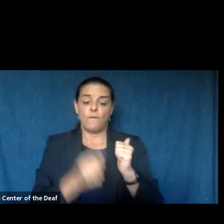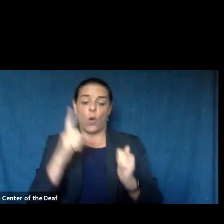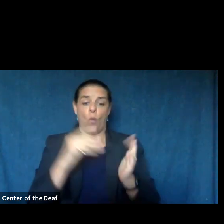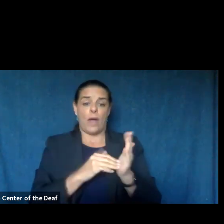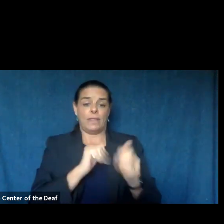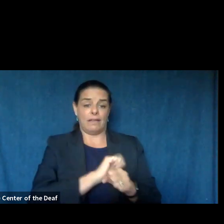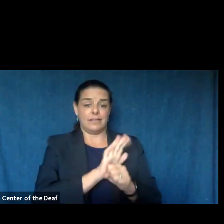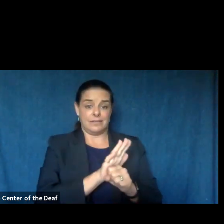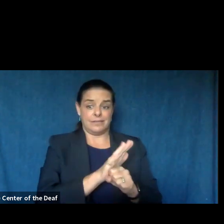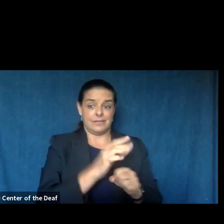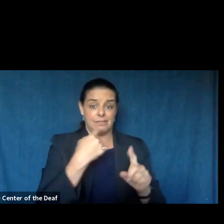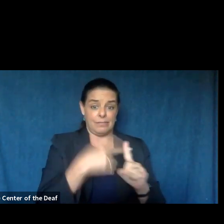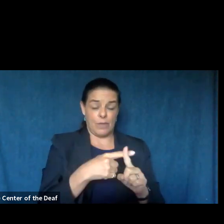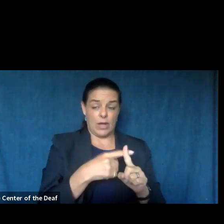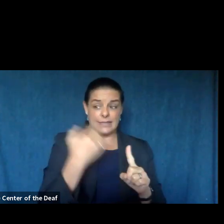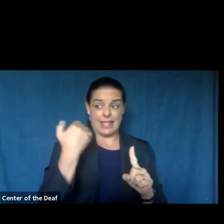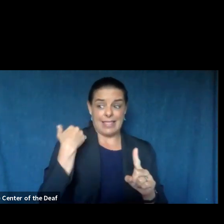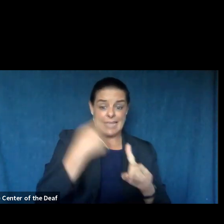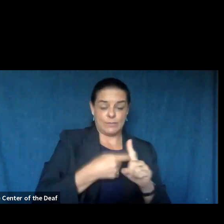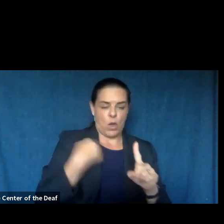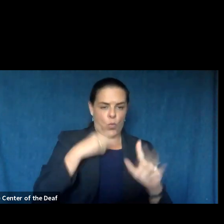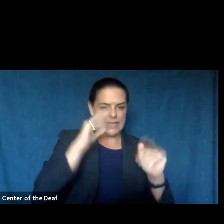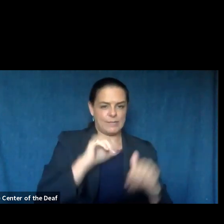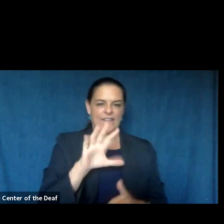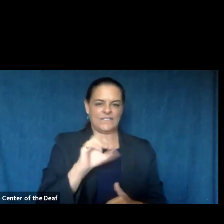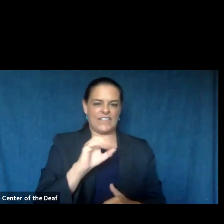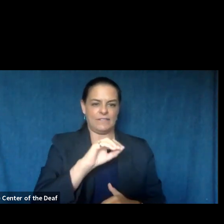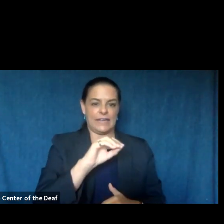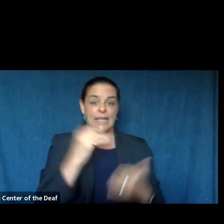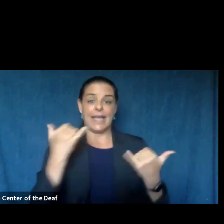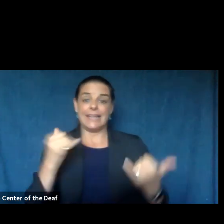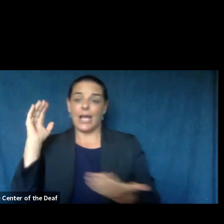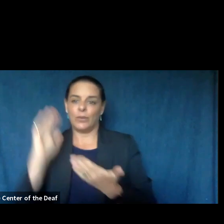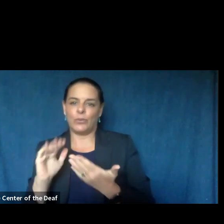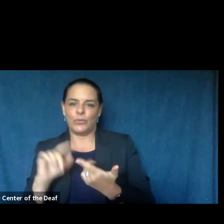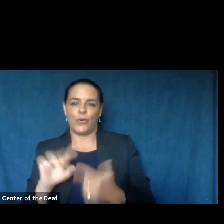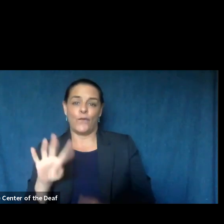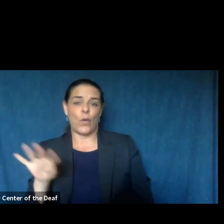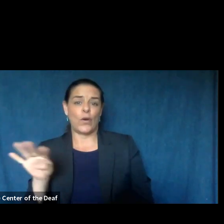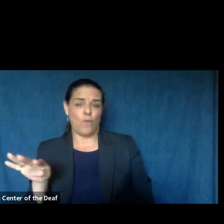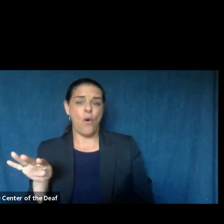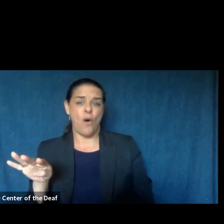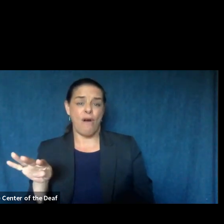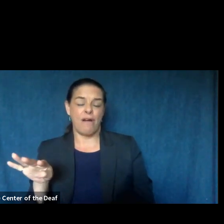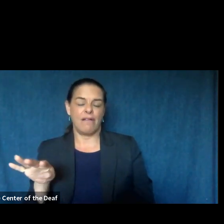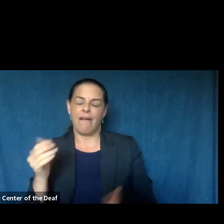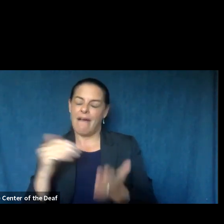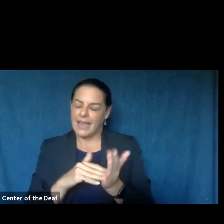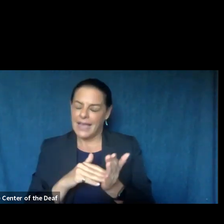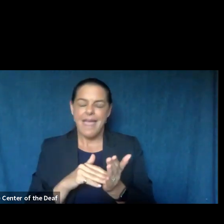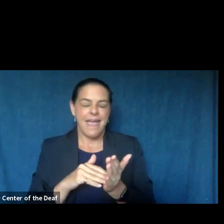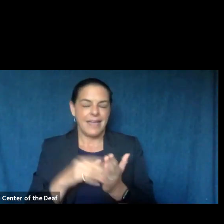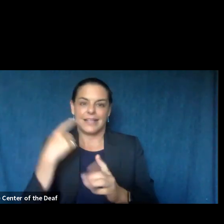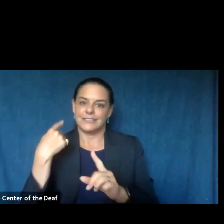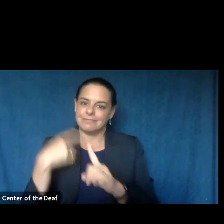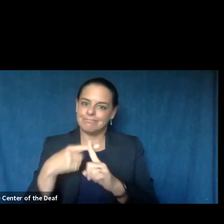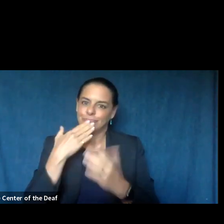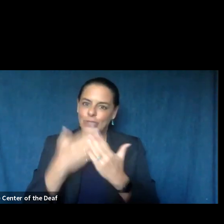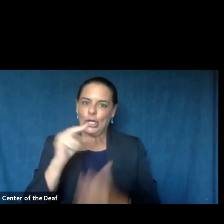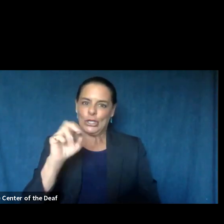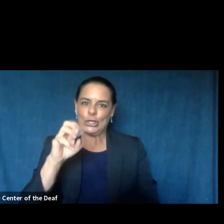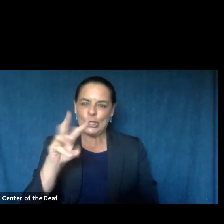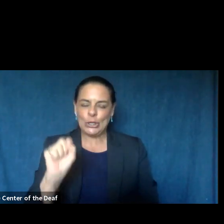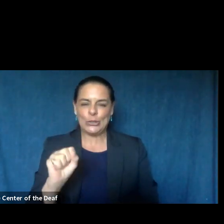we anticipated 50 hospitalizations. That number is now down to 44, again, to be celebrated. We continue to be